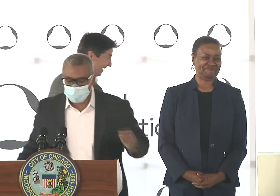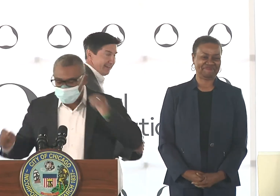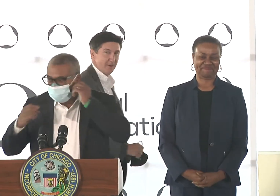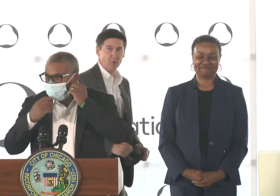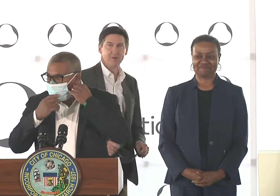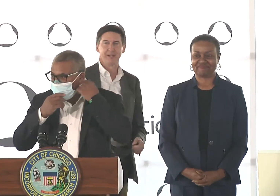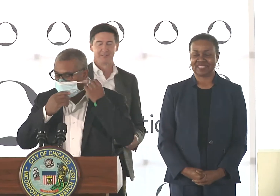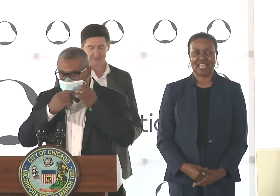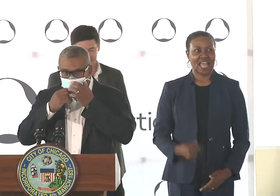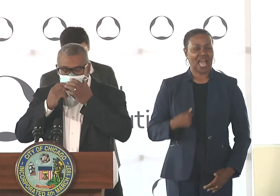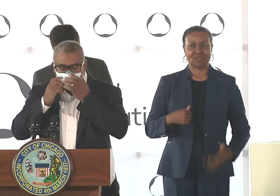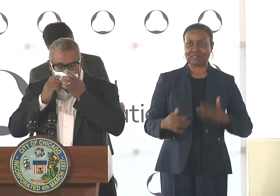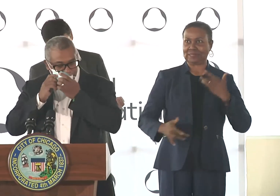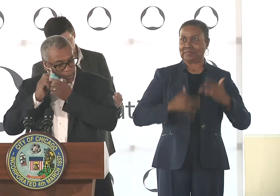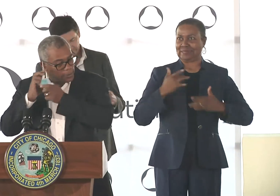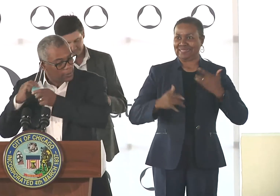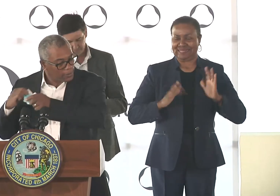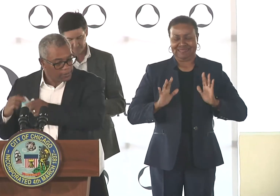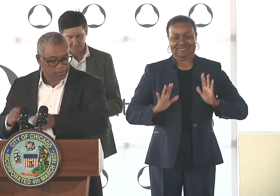I got over anxious.